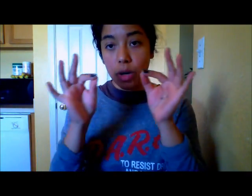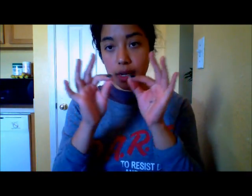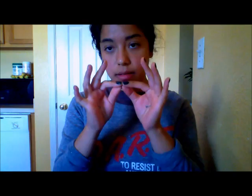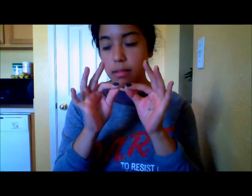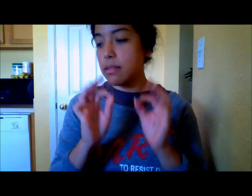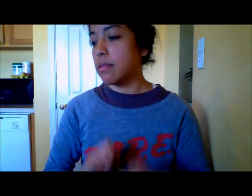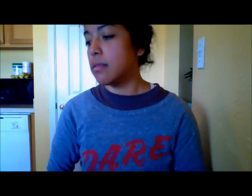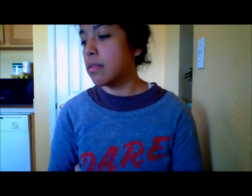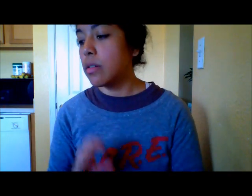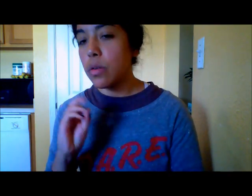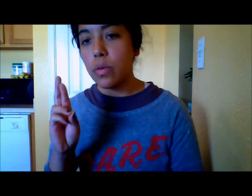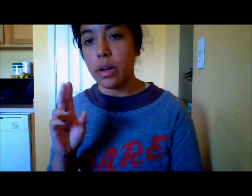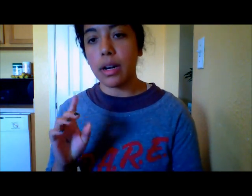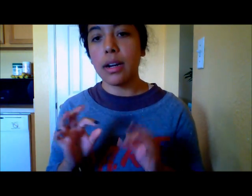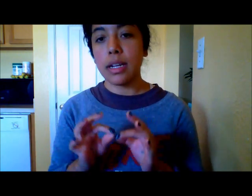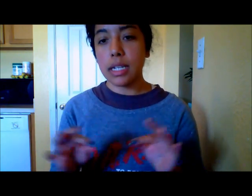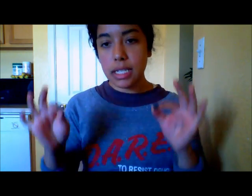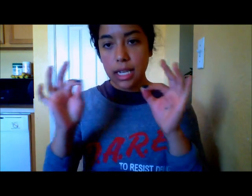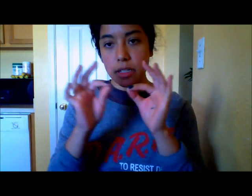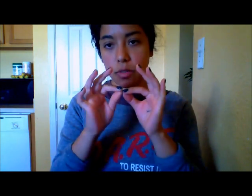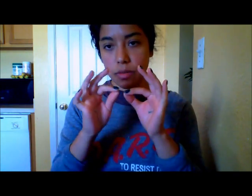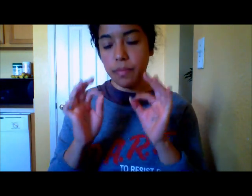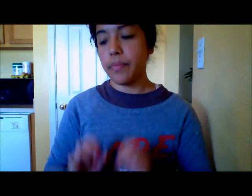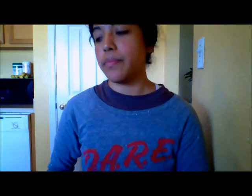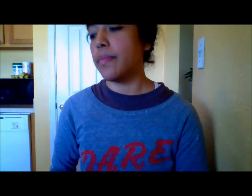Important, or essential.